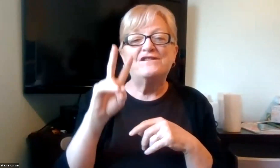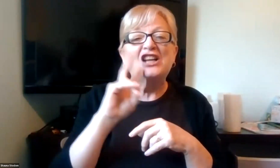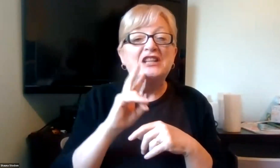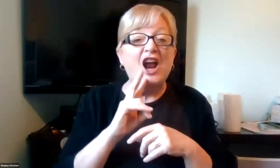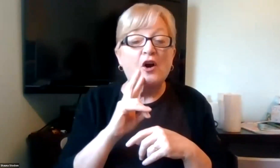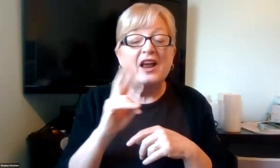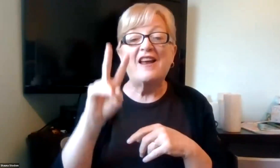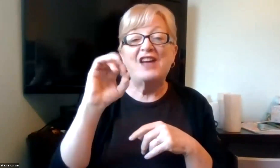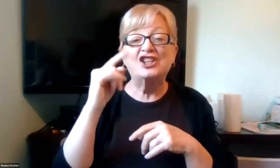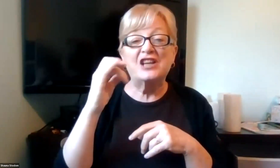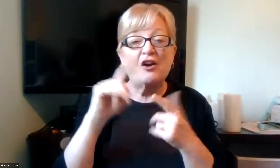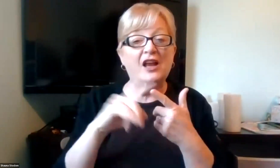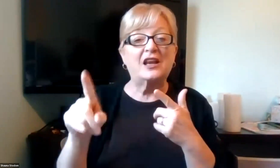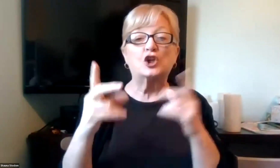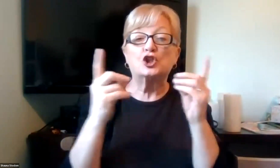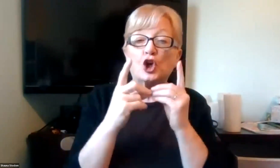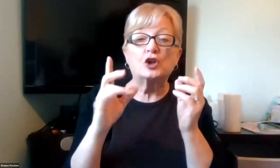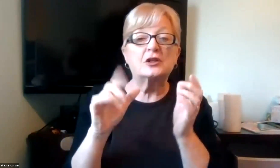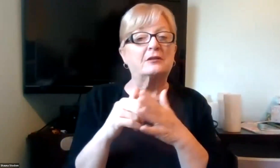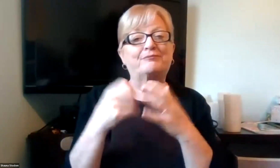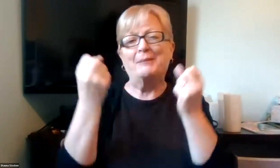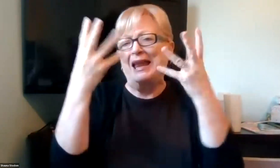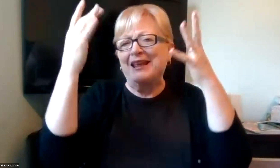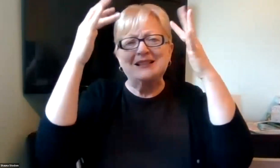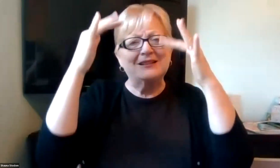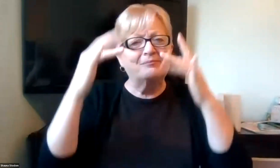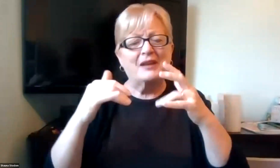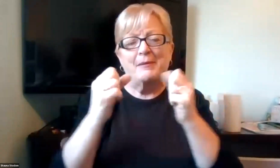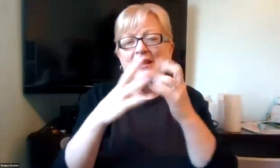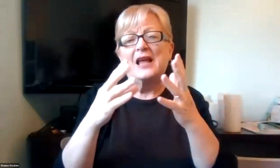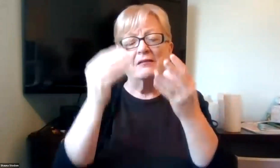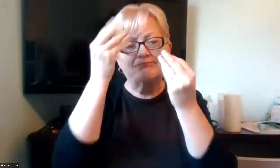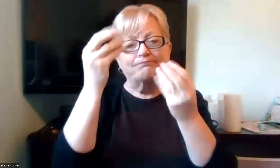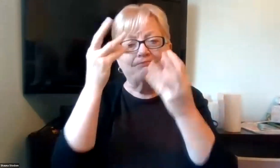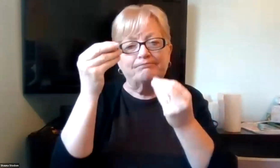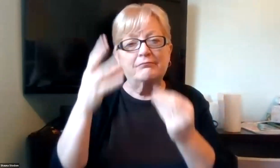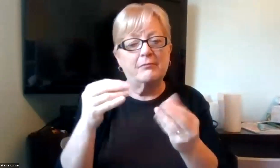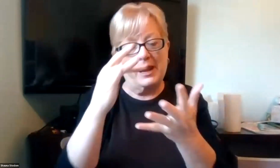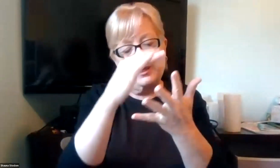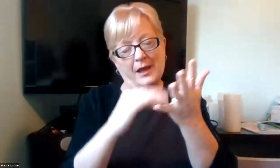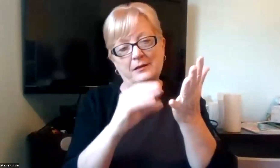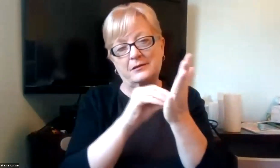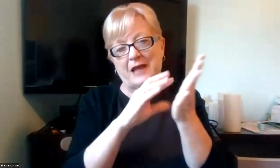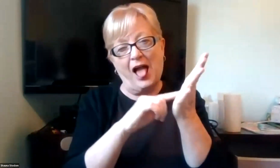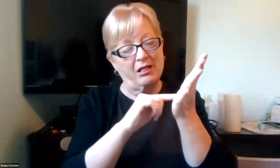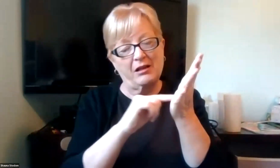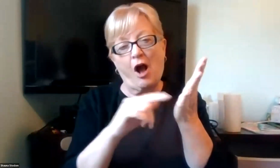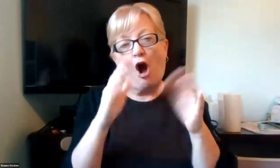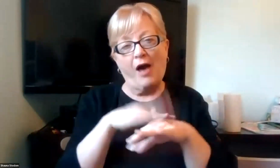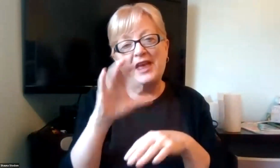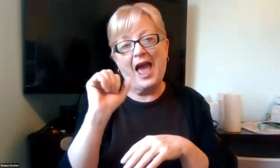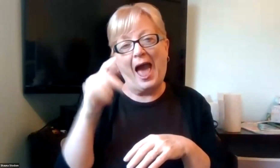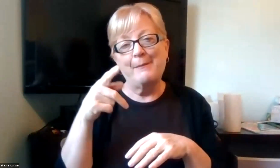they do all kinds of stuff. So they do note specific things within an app. And they do fun things like